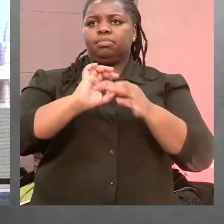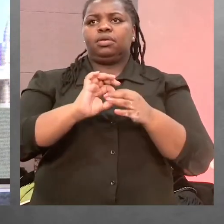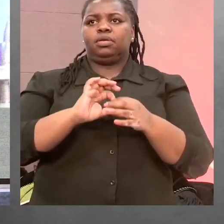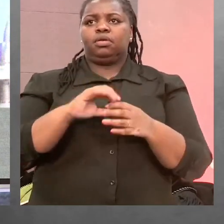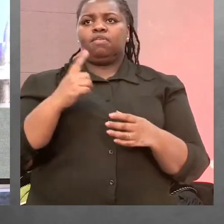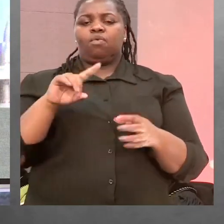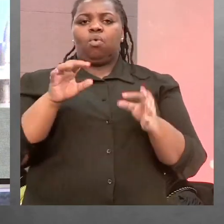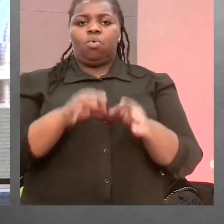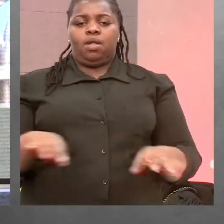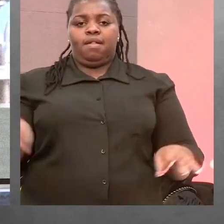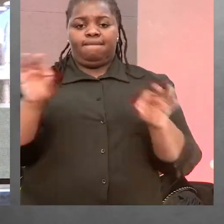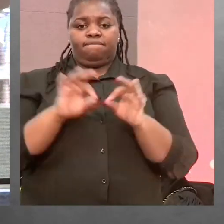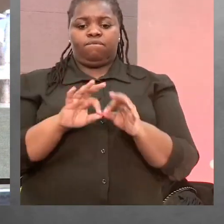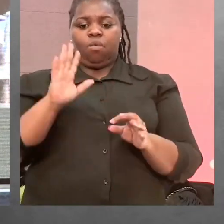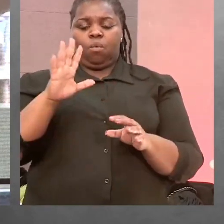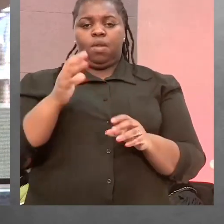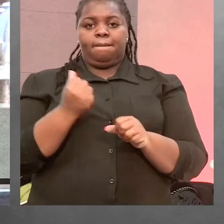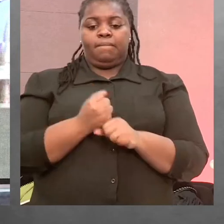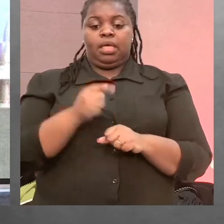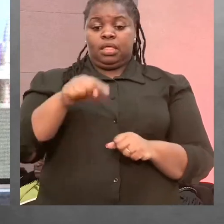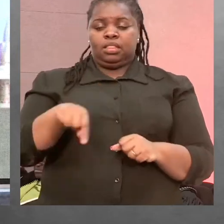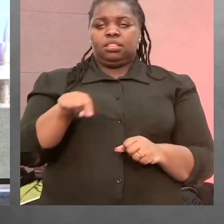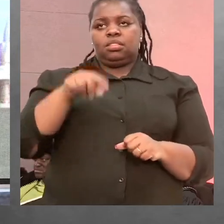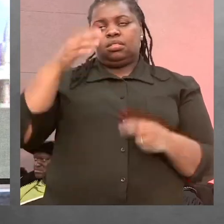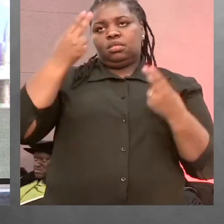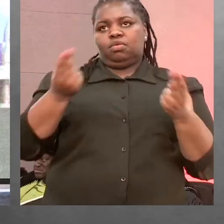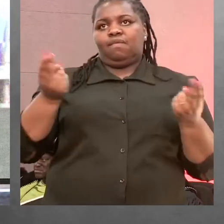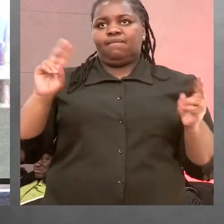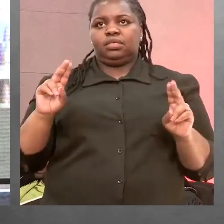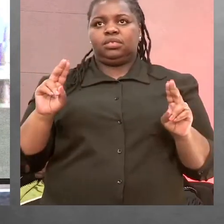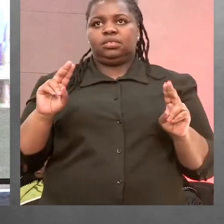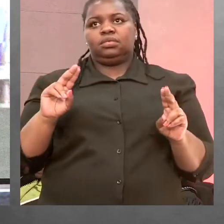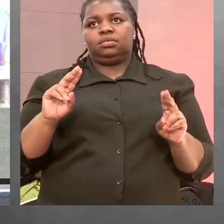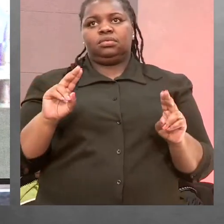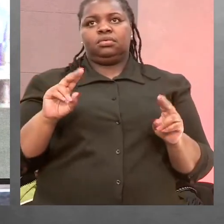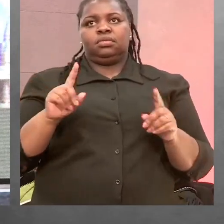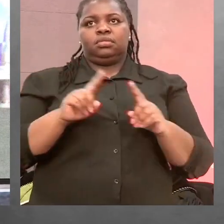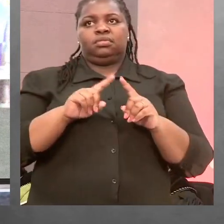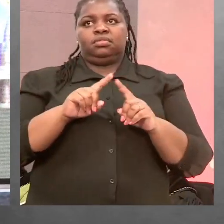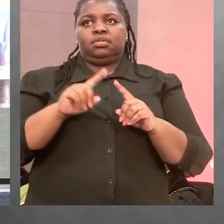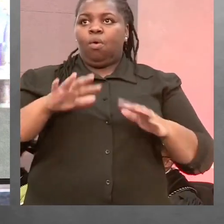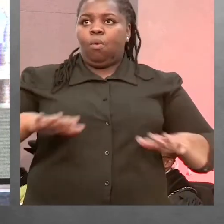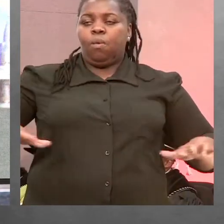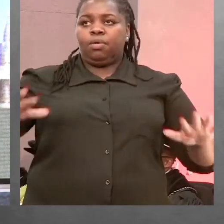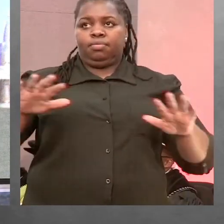the values that will make this university an intellectual powerhouse.